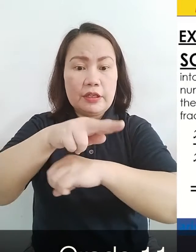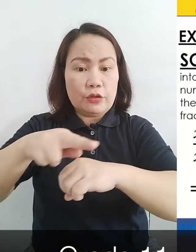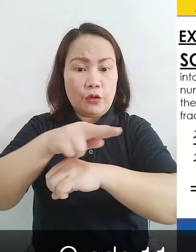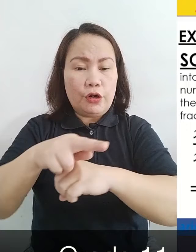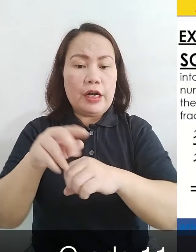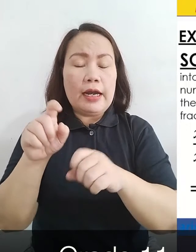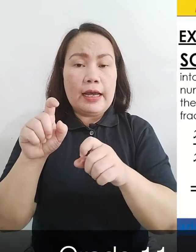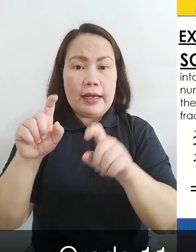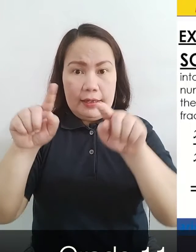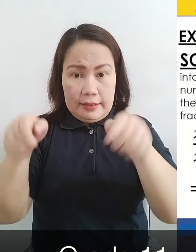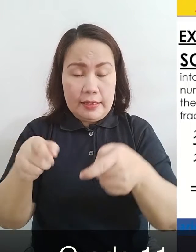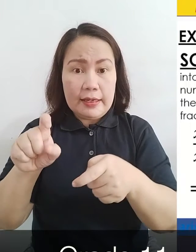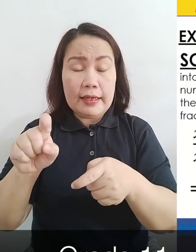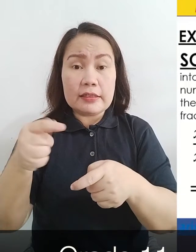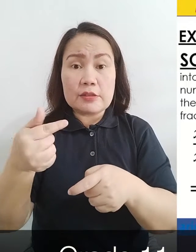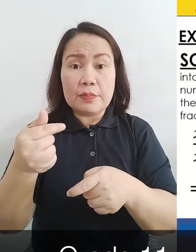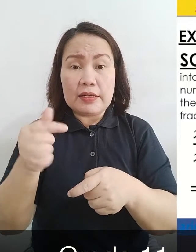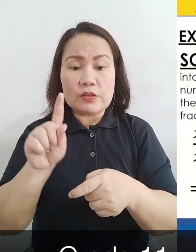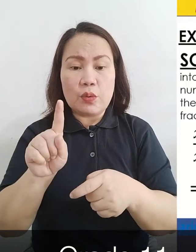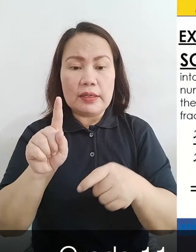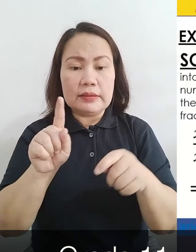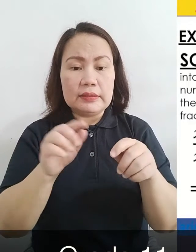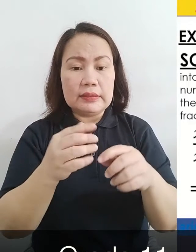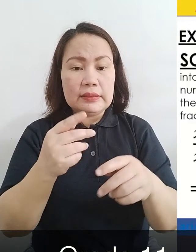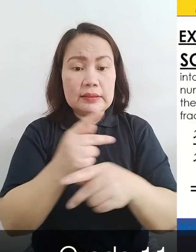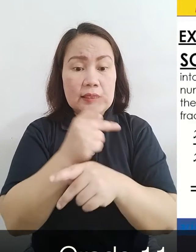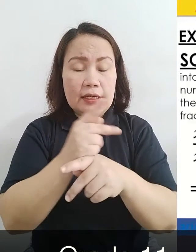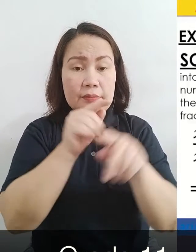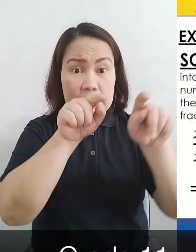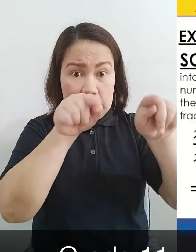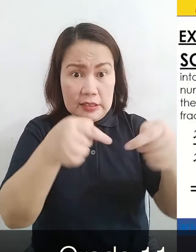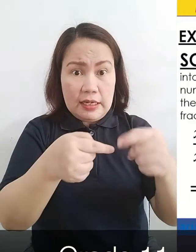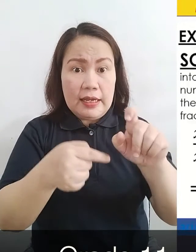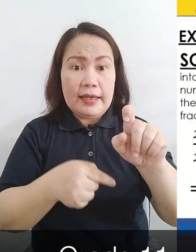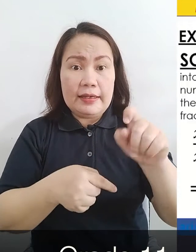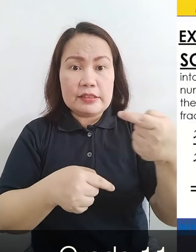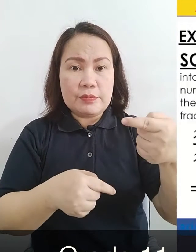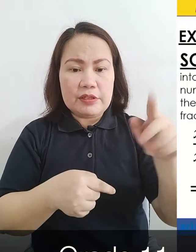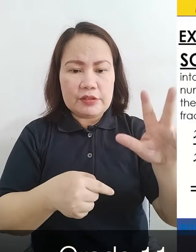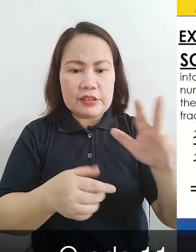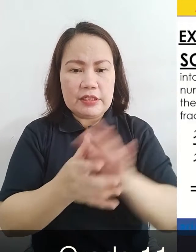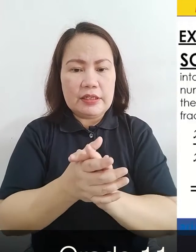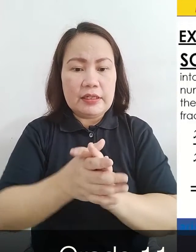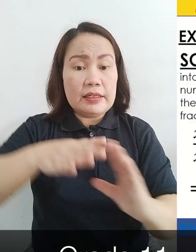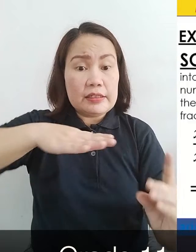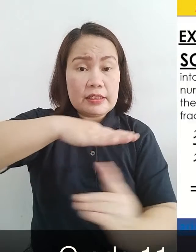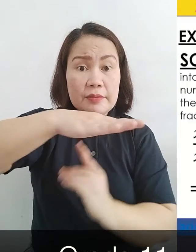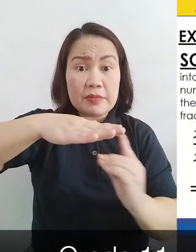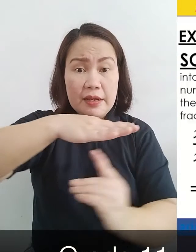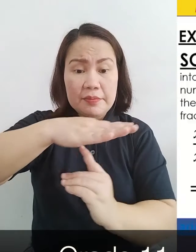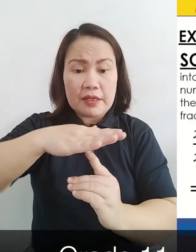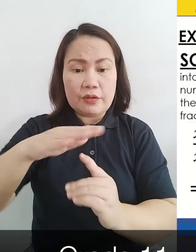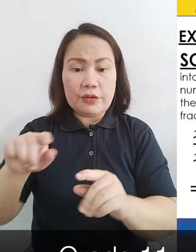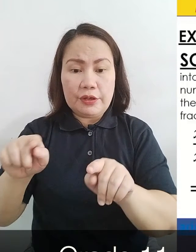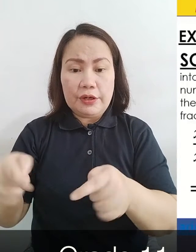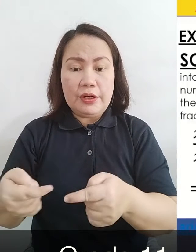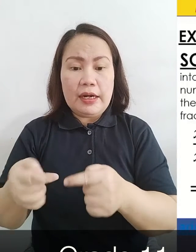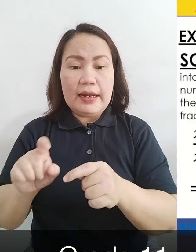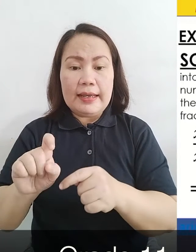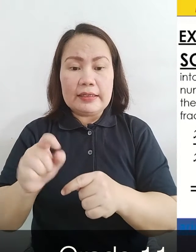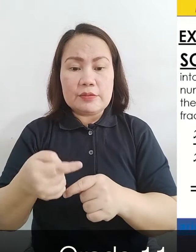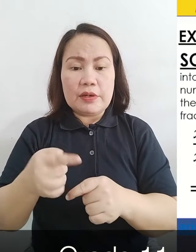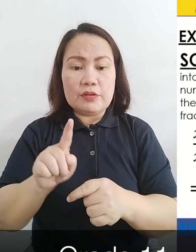is x plus 1 times x minus 3. And sa denominator, we have x minus